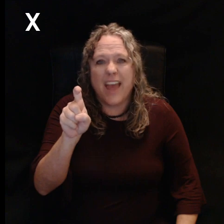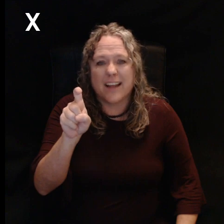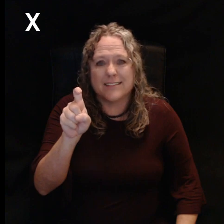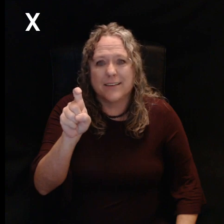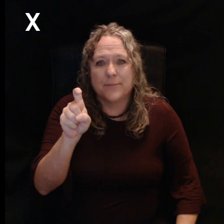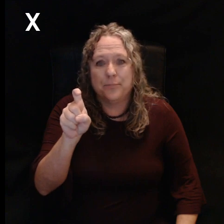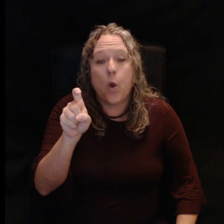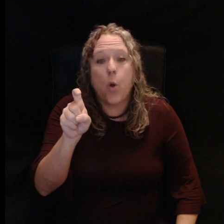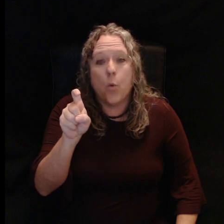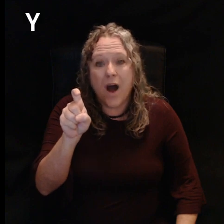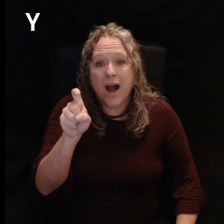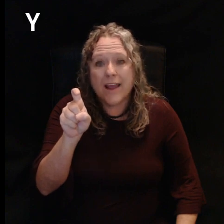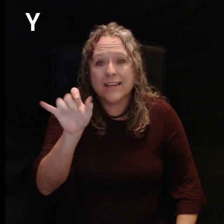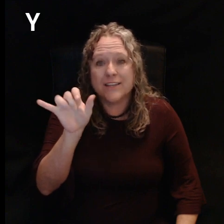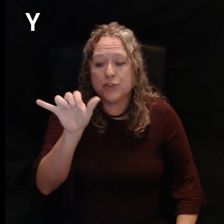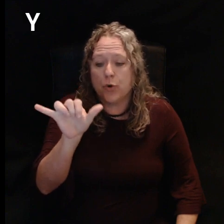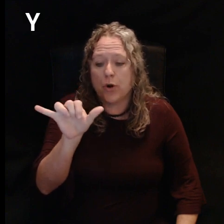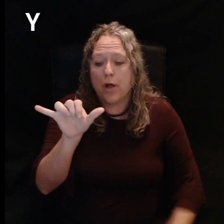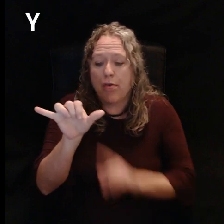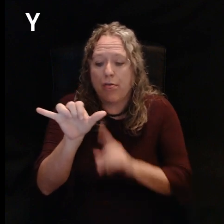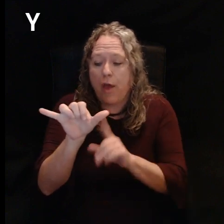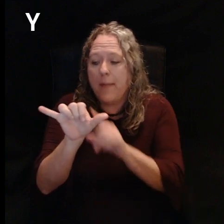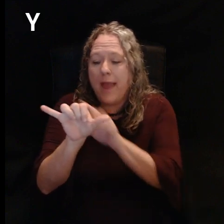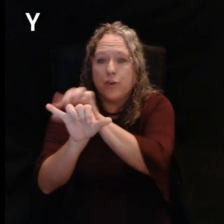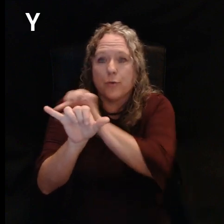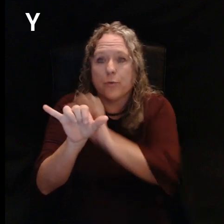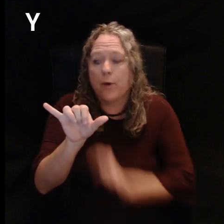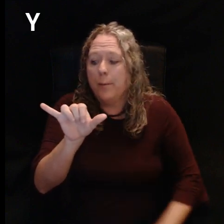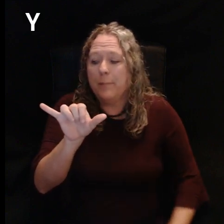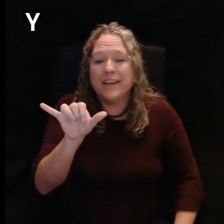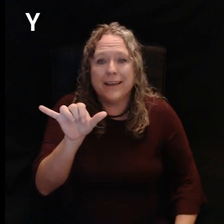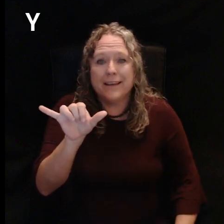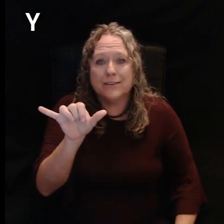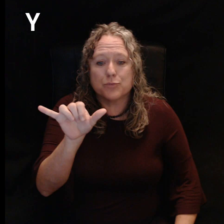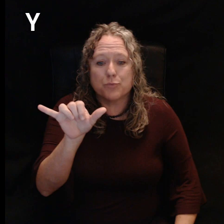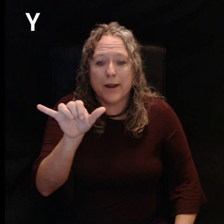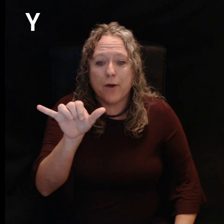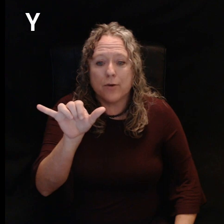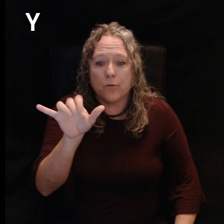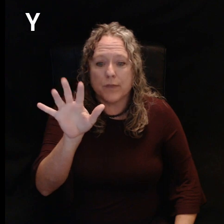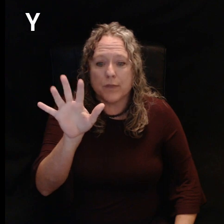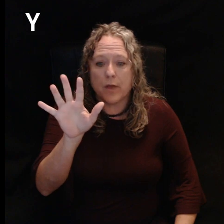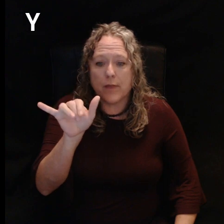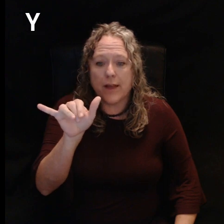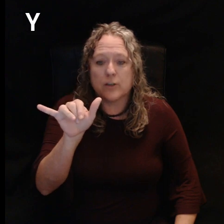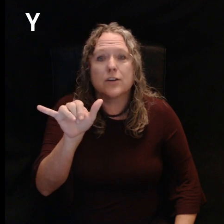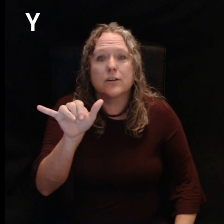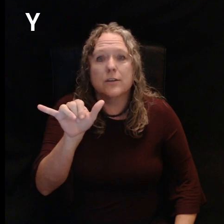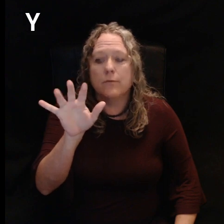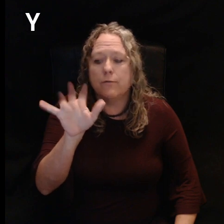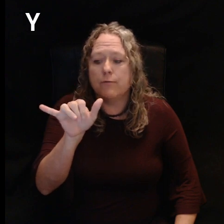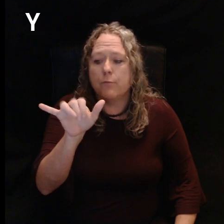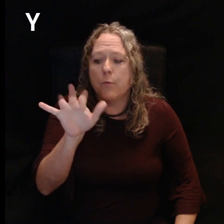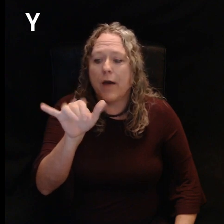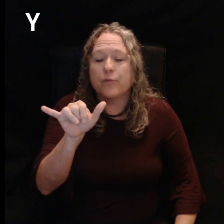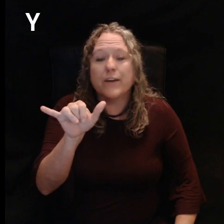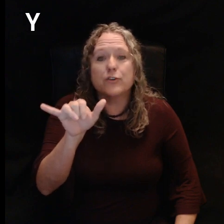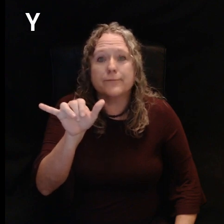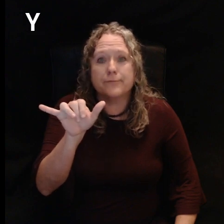X. Y is your thumb and your pinky spread out with the other letters, other fingers